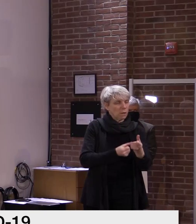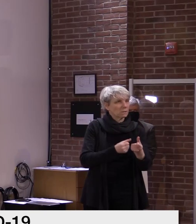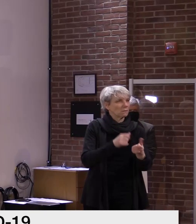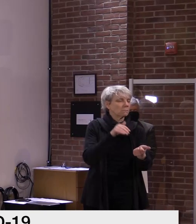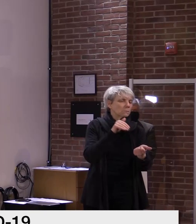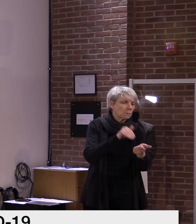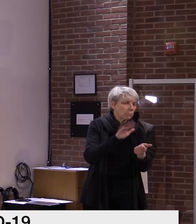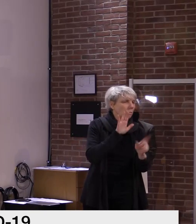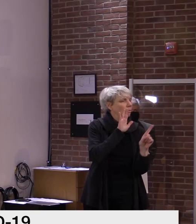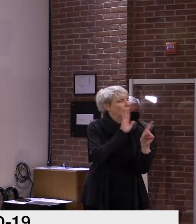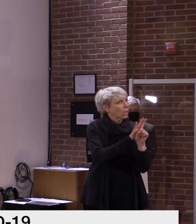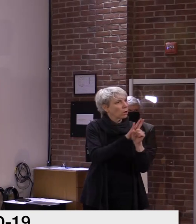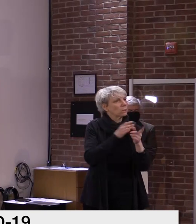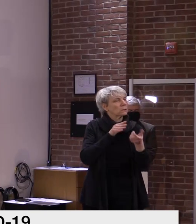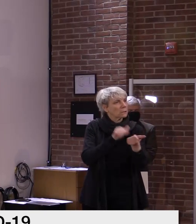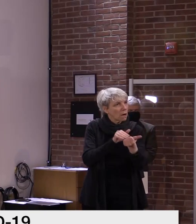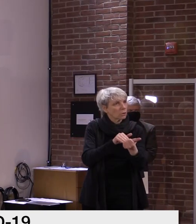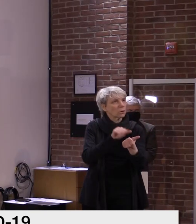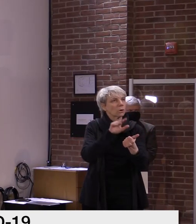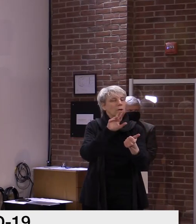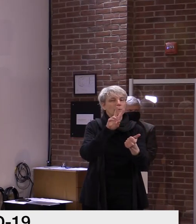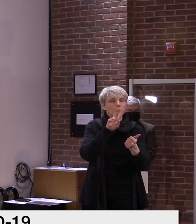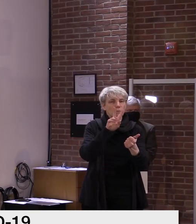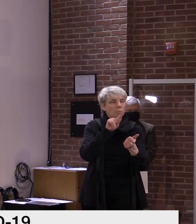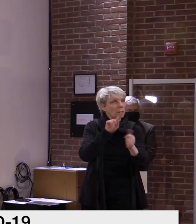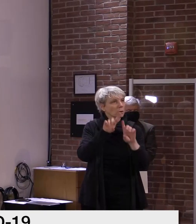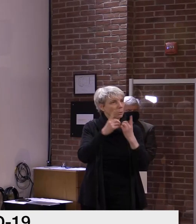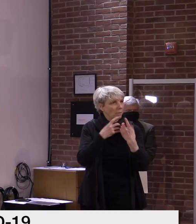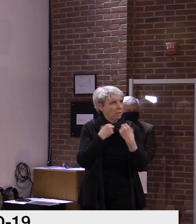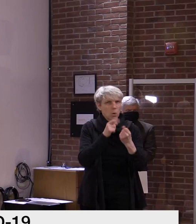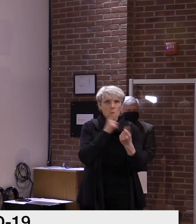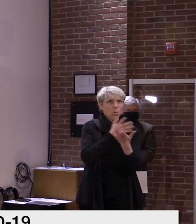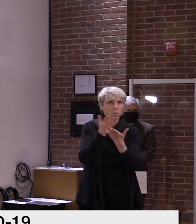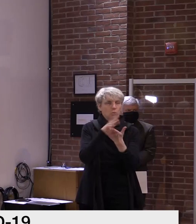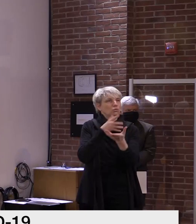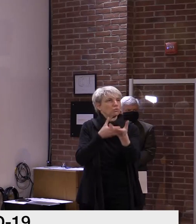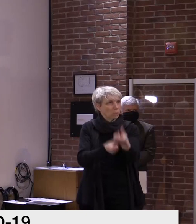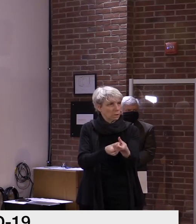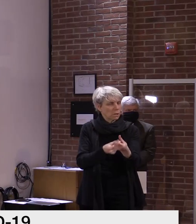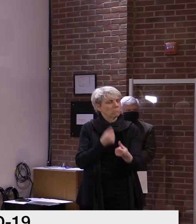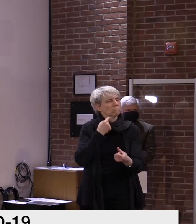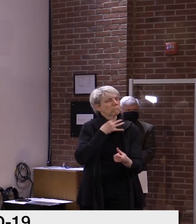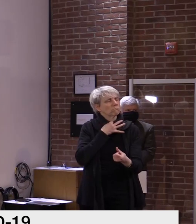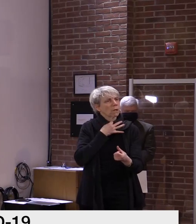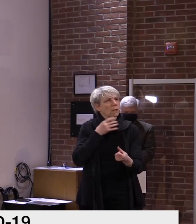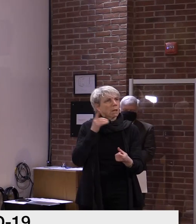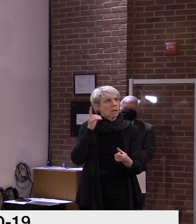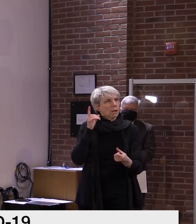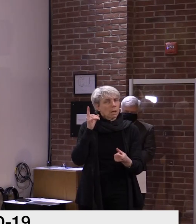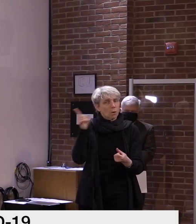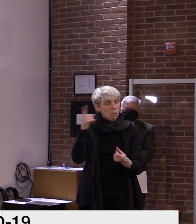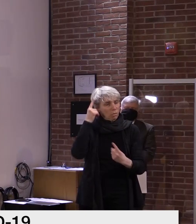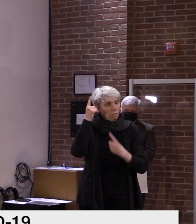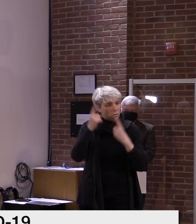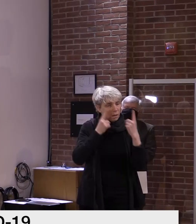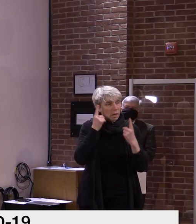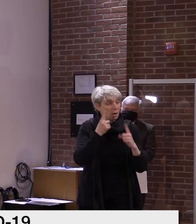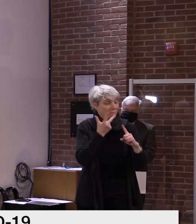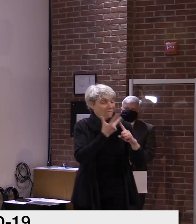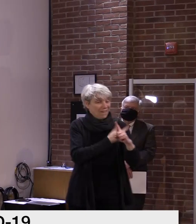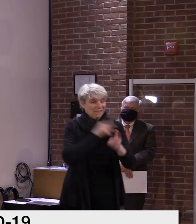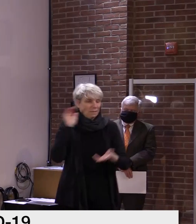information out there. I mean, I guess I'm wondering, at this point, is the state considering giving vaccines to primary care providers as well, whether